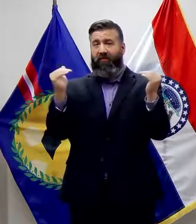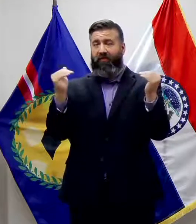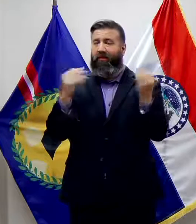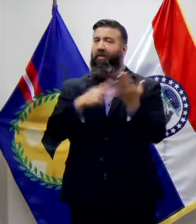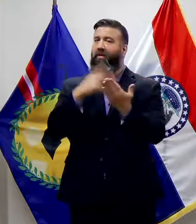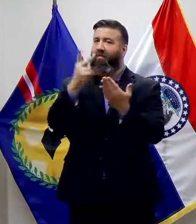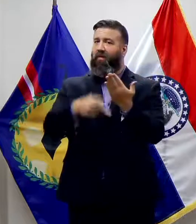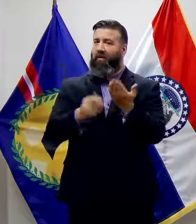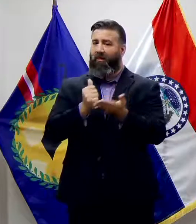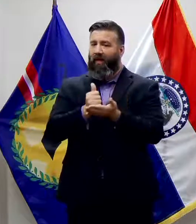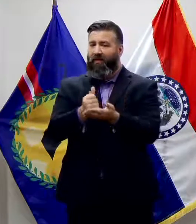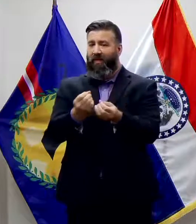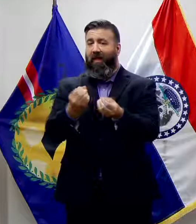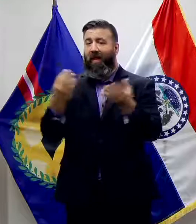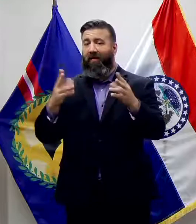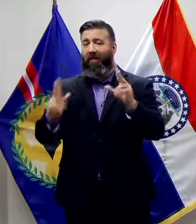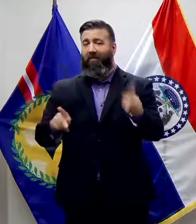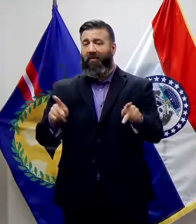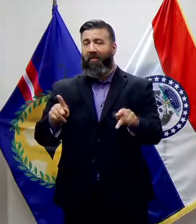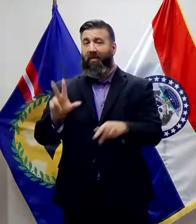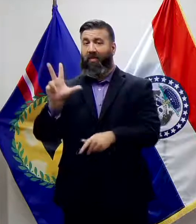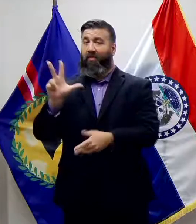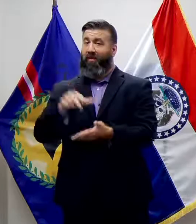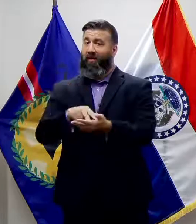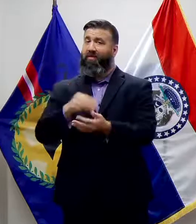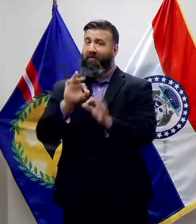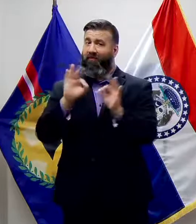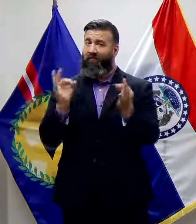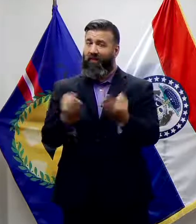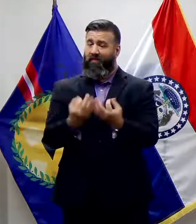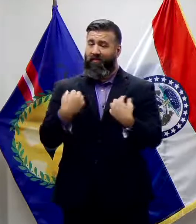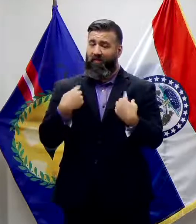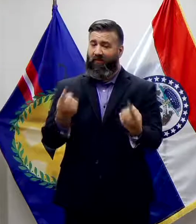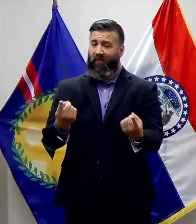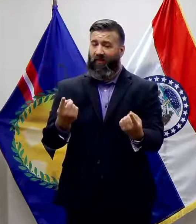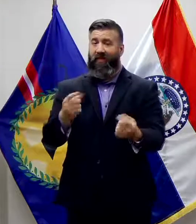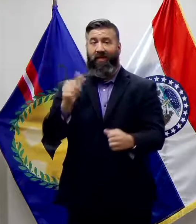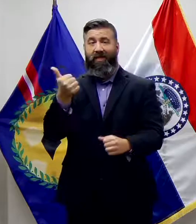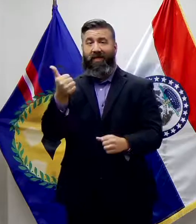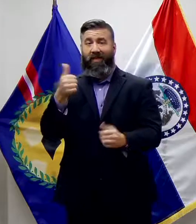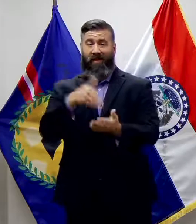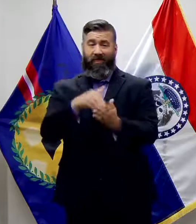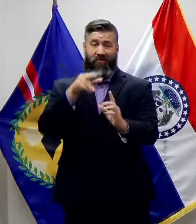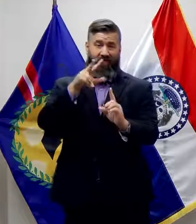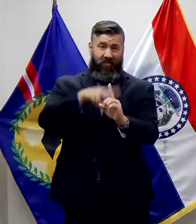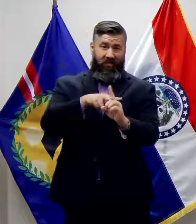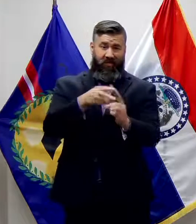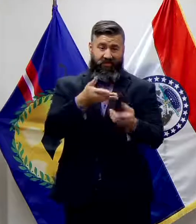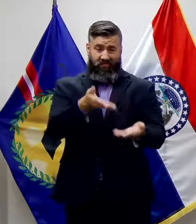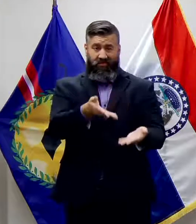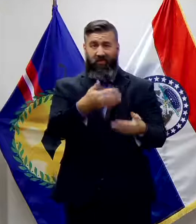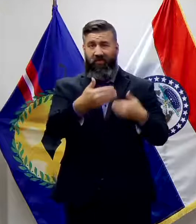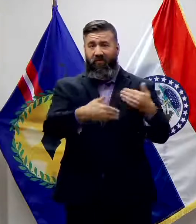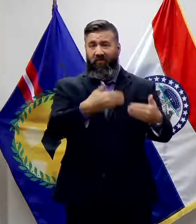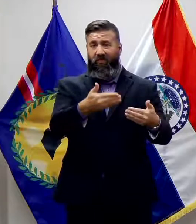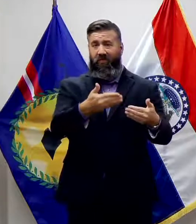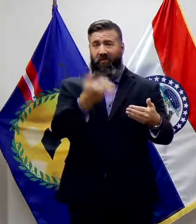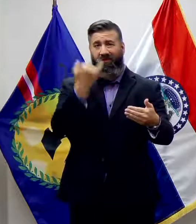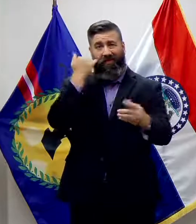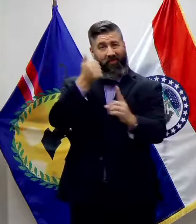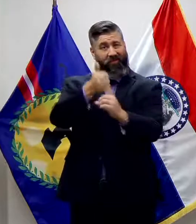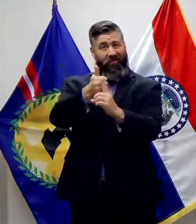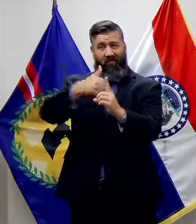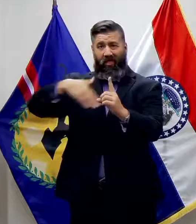people. 3,000 families so far, 10,000 applications in the pipeline. But if there's someone who hasn't applied